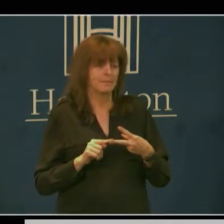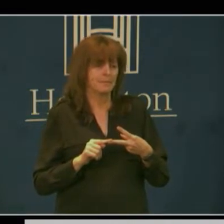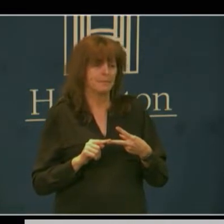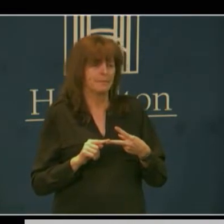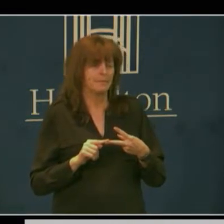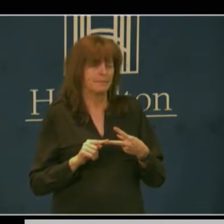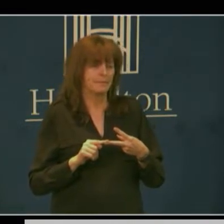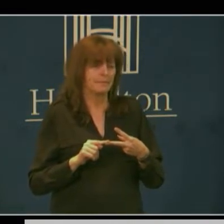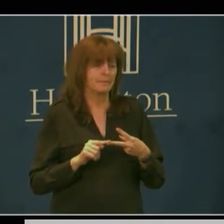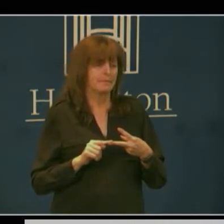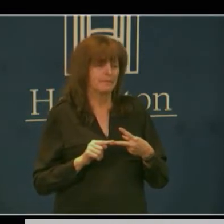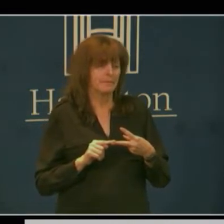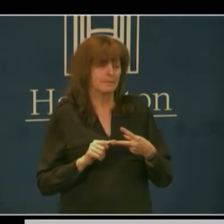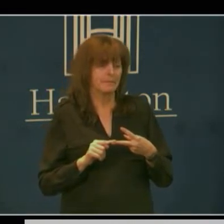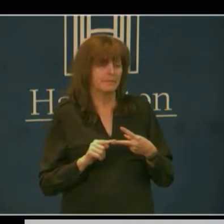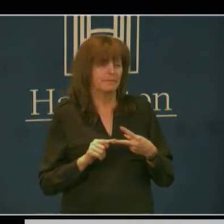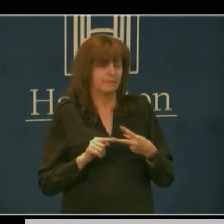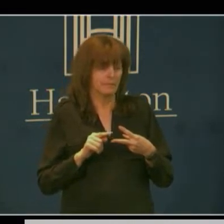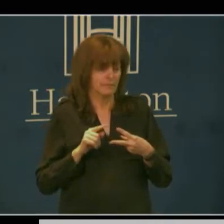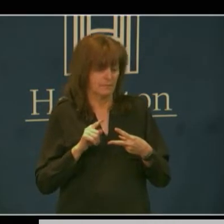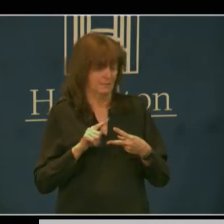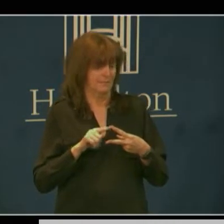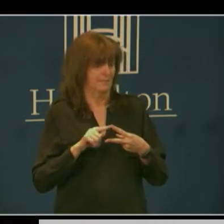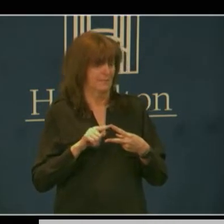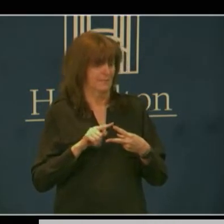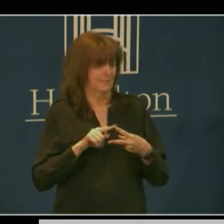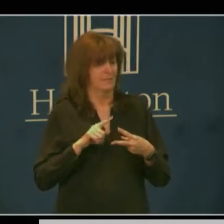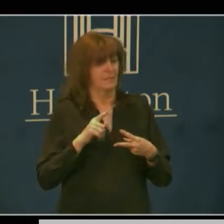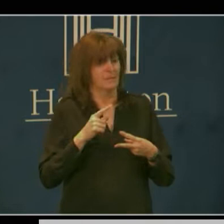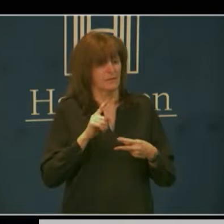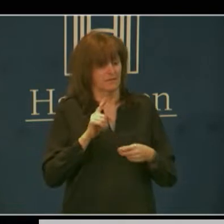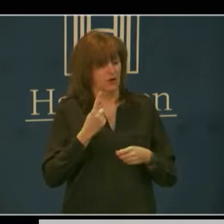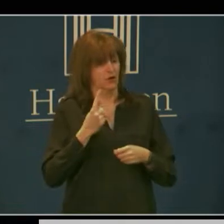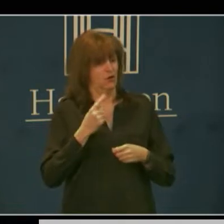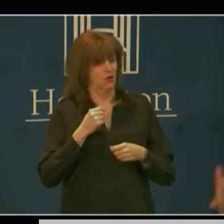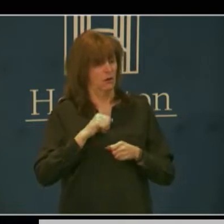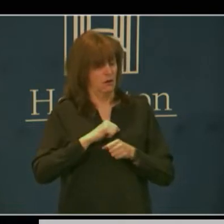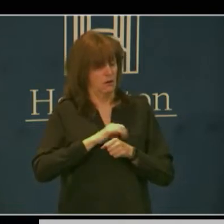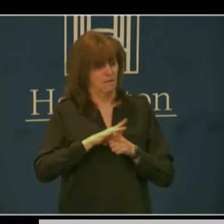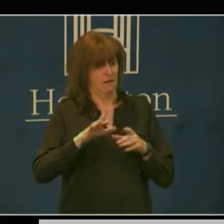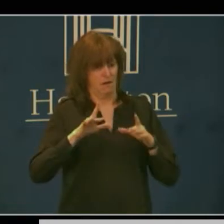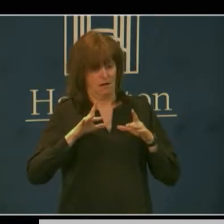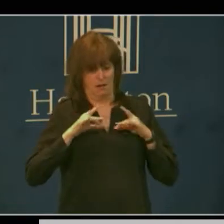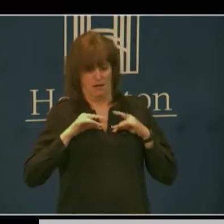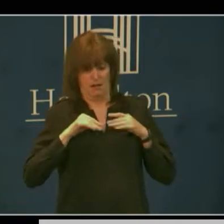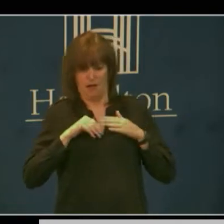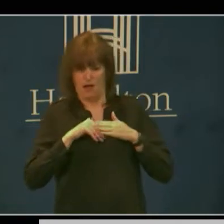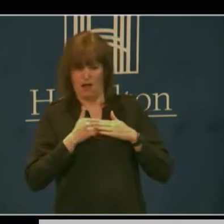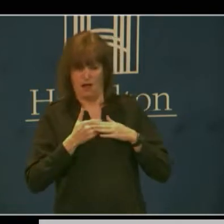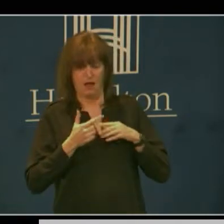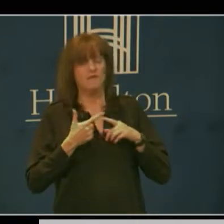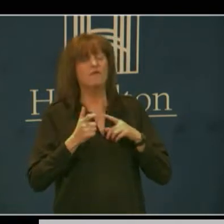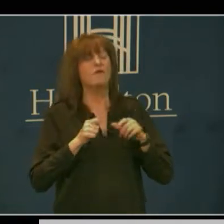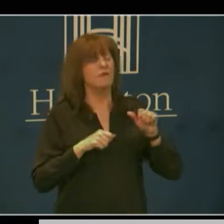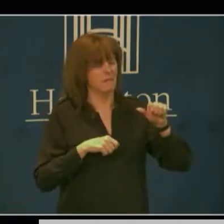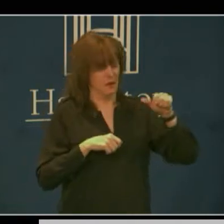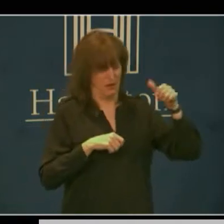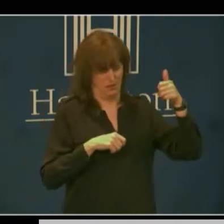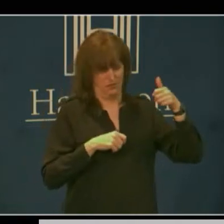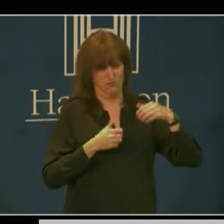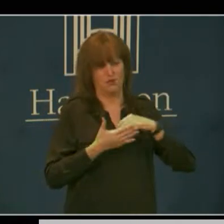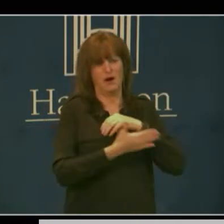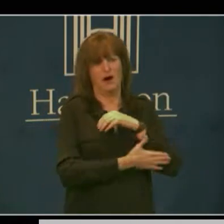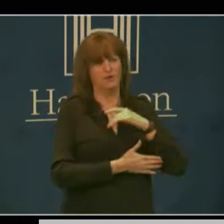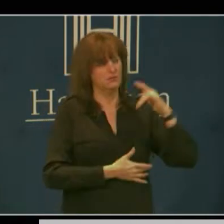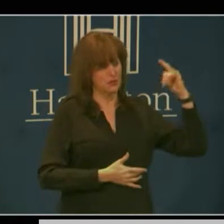cases had international travel history to them, and undoubtedly they had come in contact with the virus